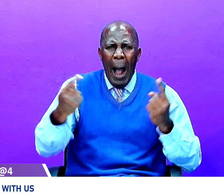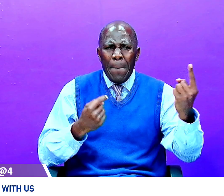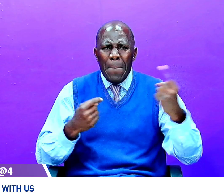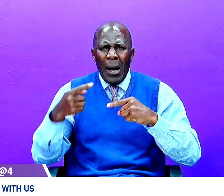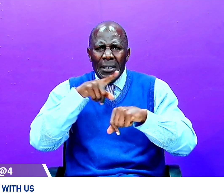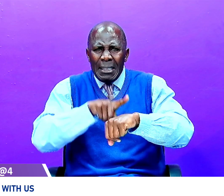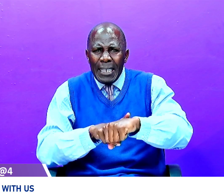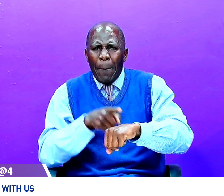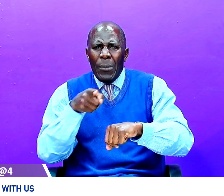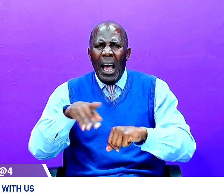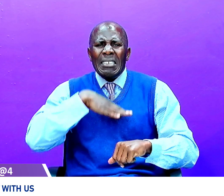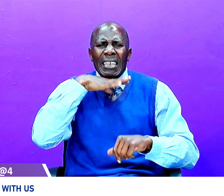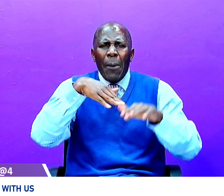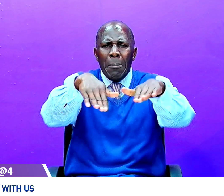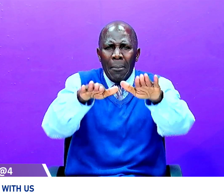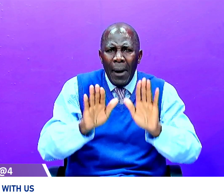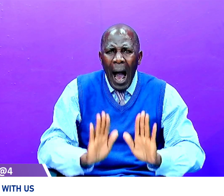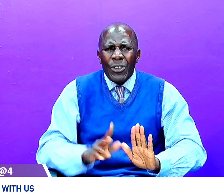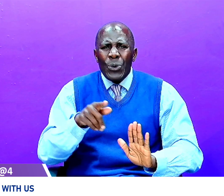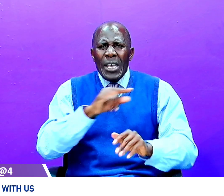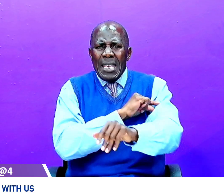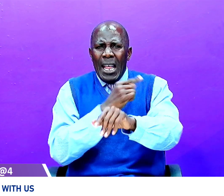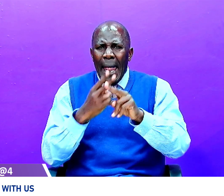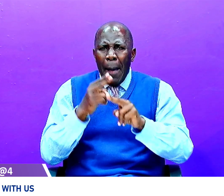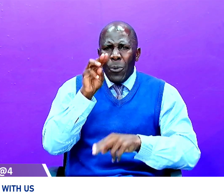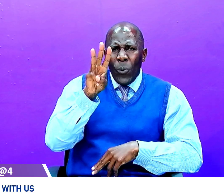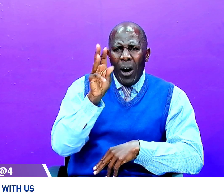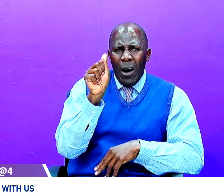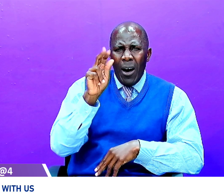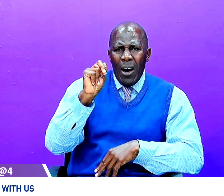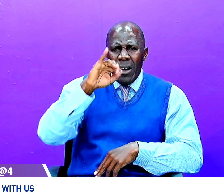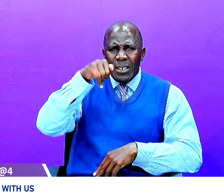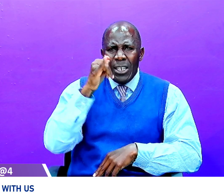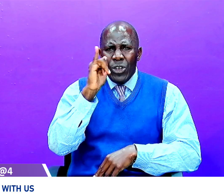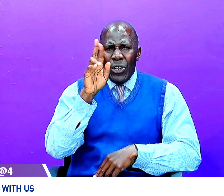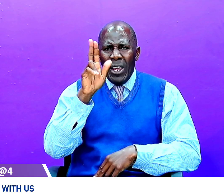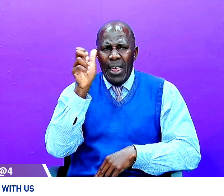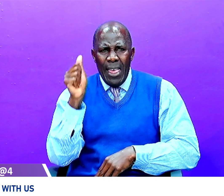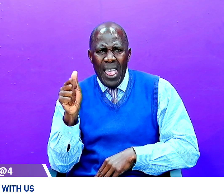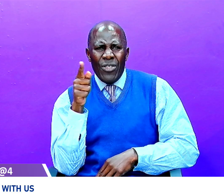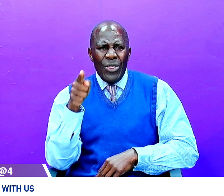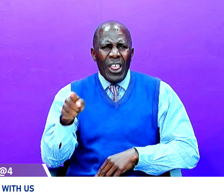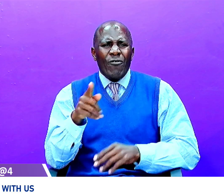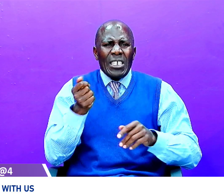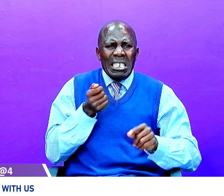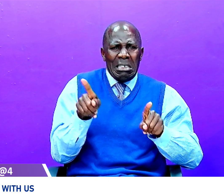Rigathi's comments come during the burial of Grace Wanjira, the sister of